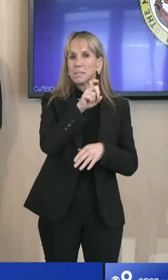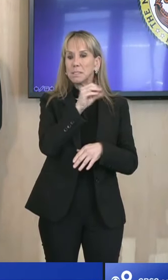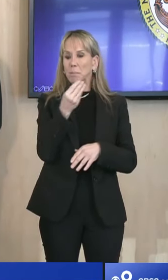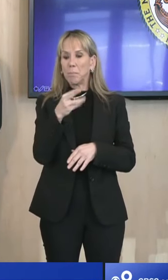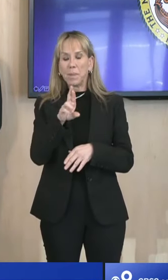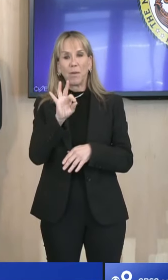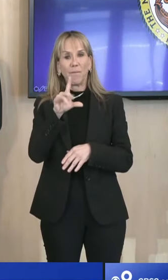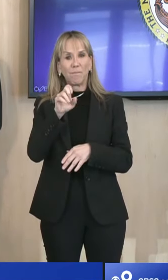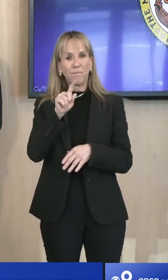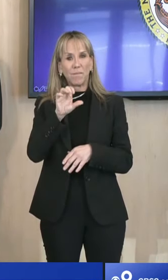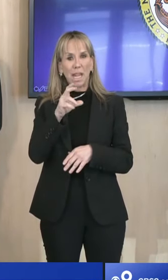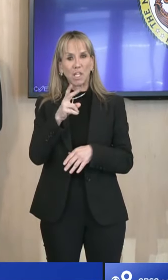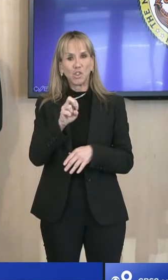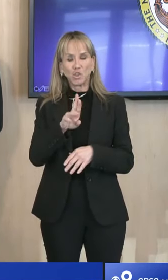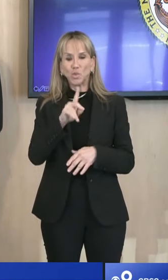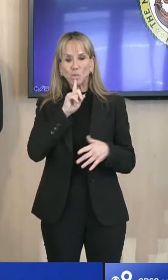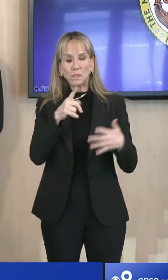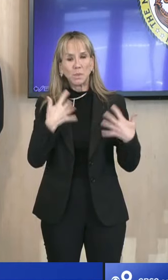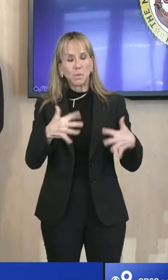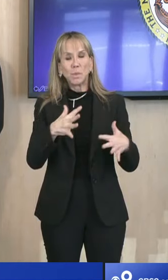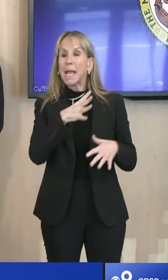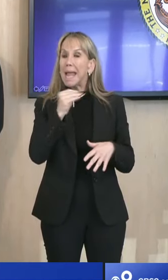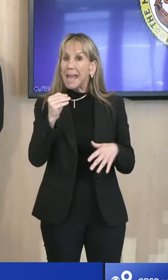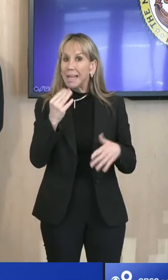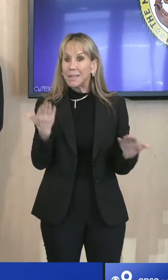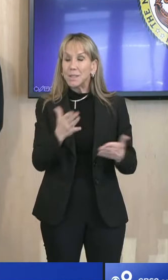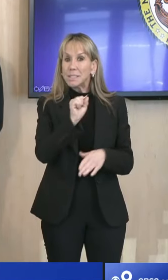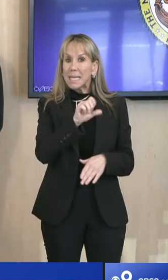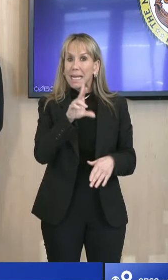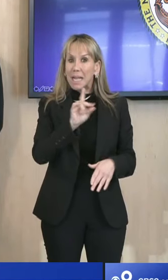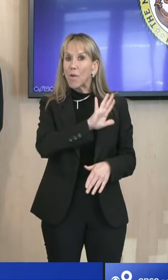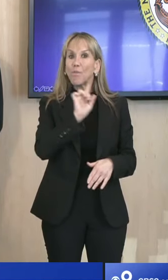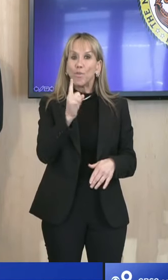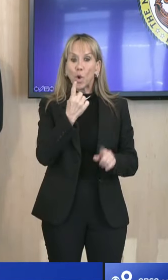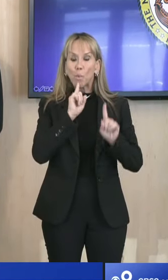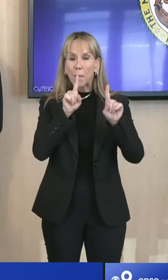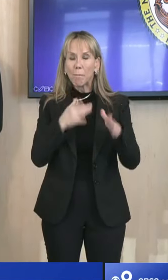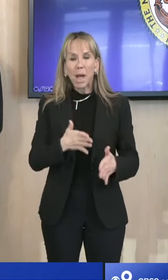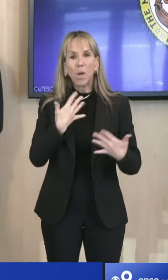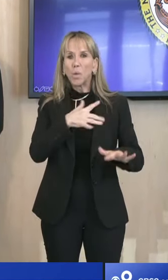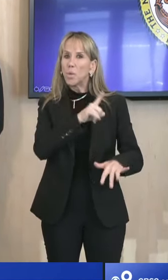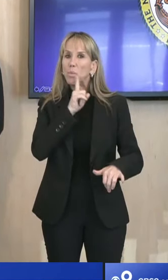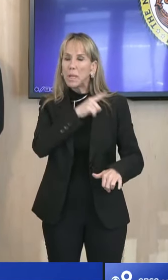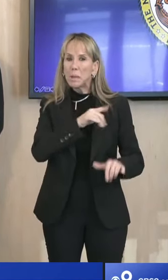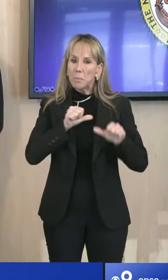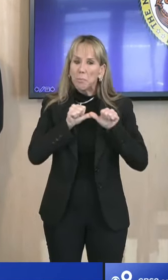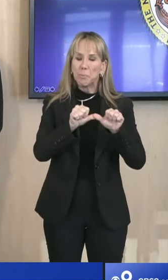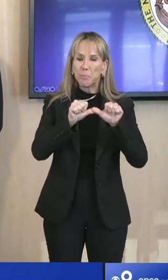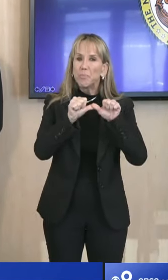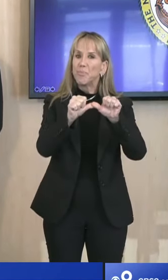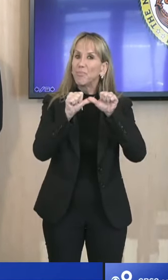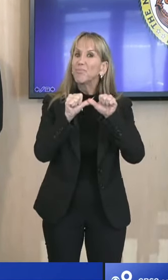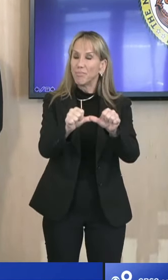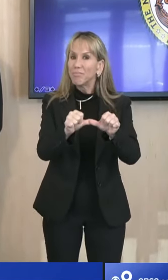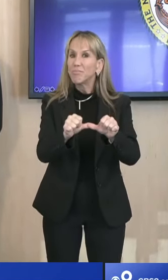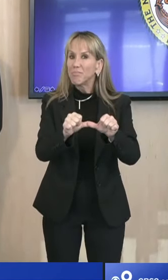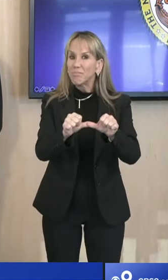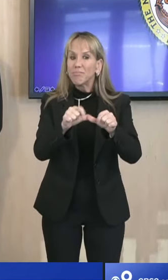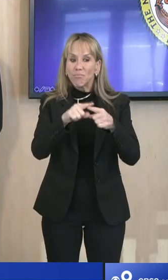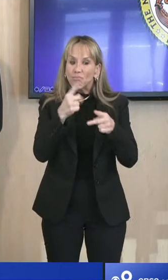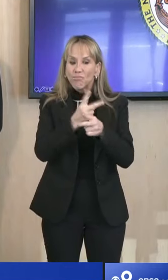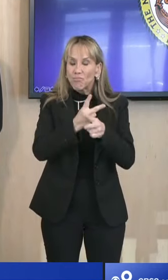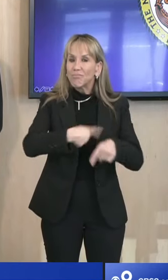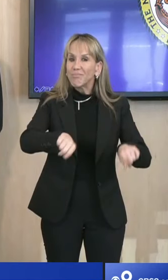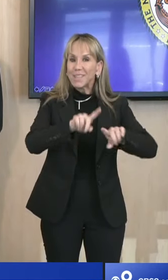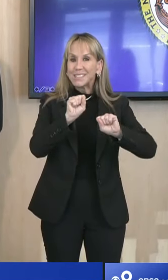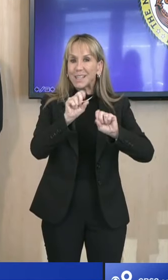like to thank the San Diego leaders and community first responders for their unwavering support and commitment to the people of San Diego.